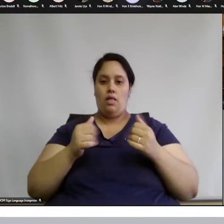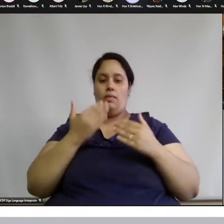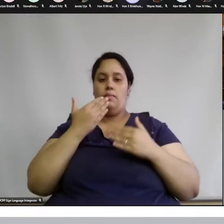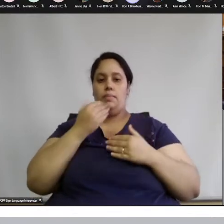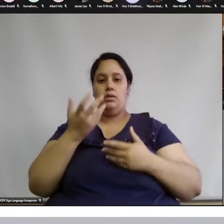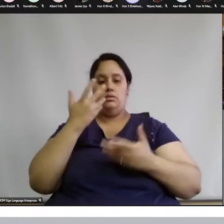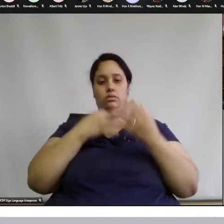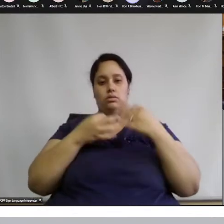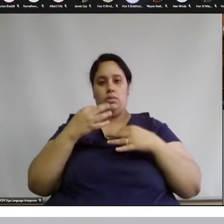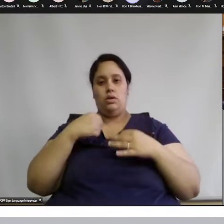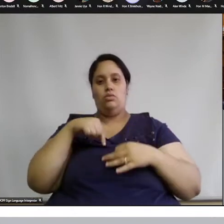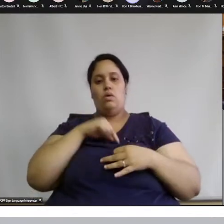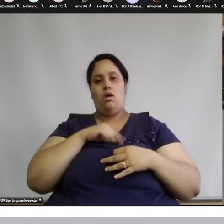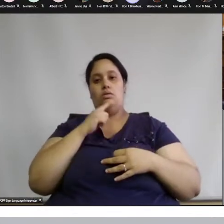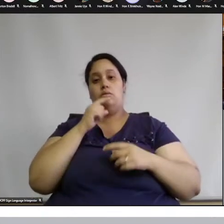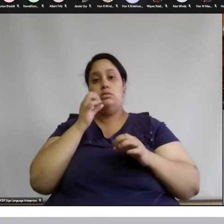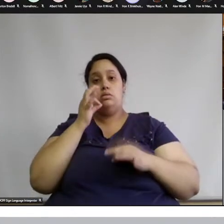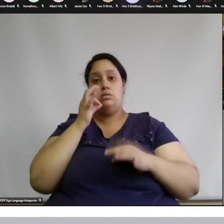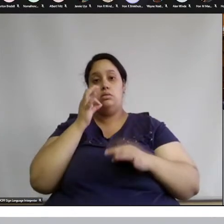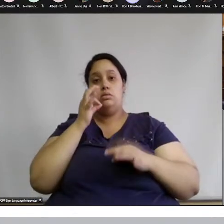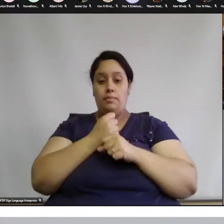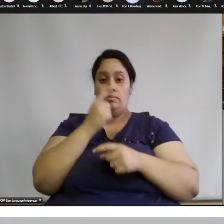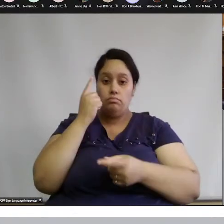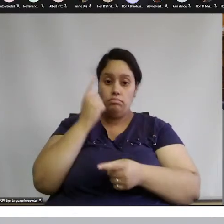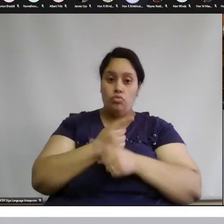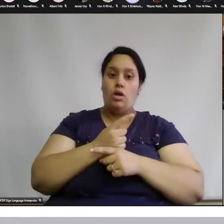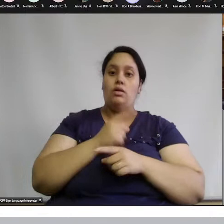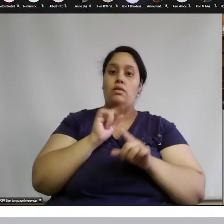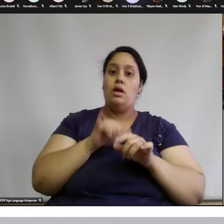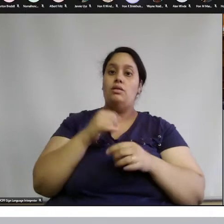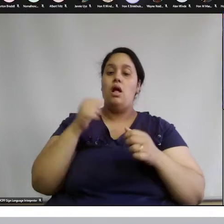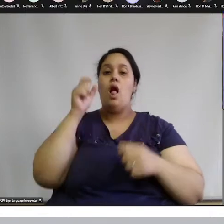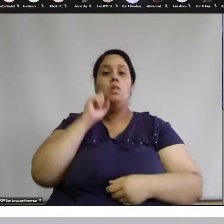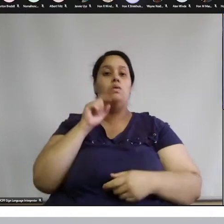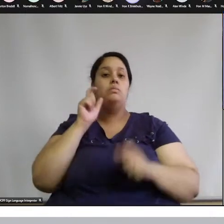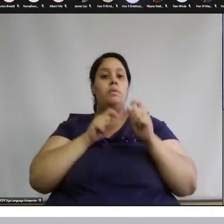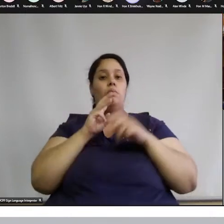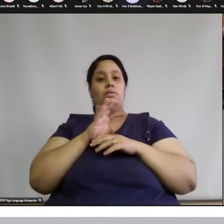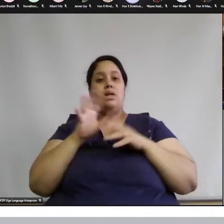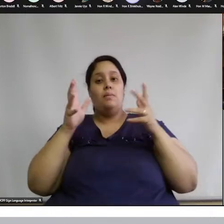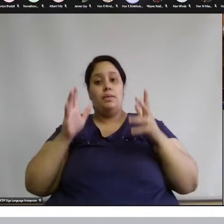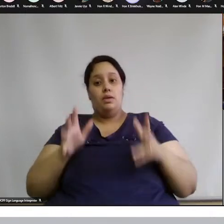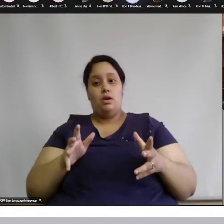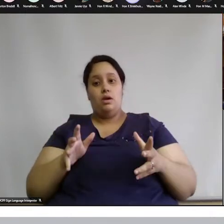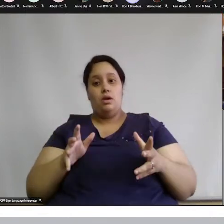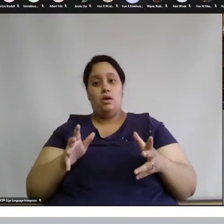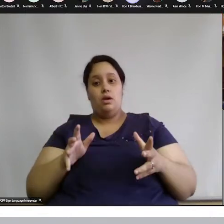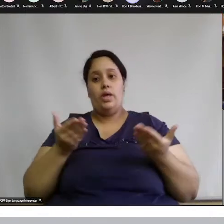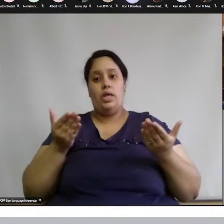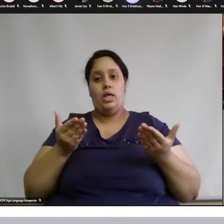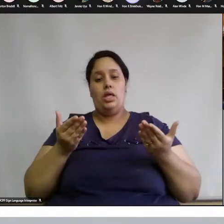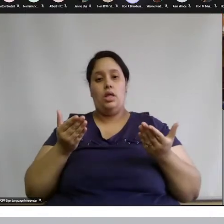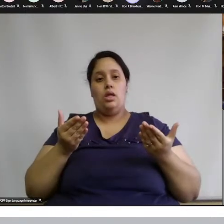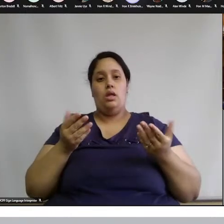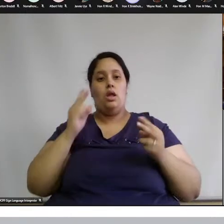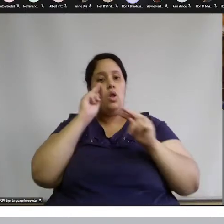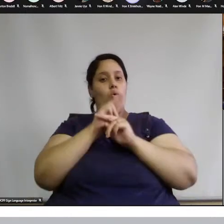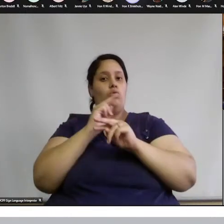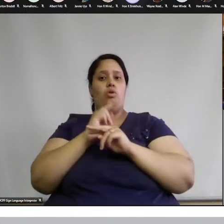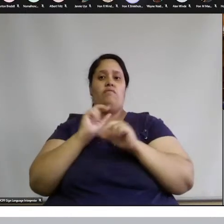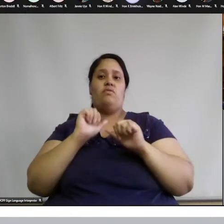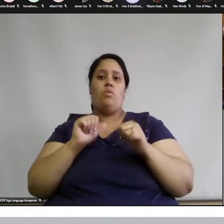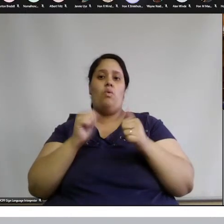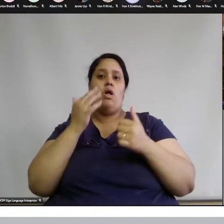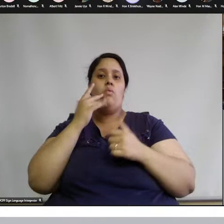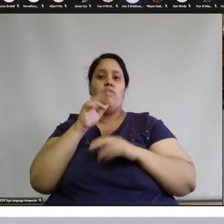the guarantee that the elderly here in the Western Cape can be looked after well when